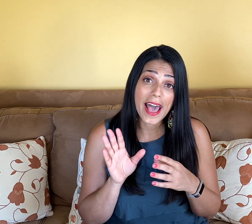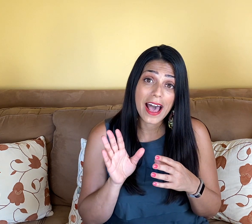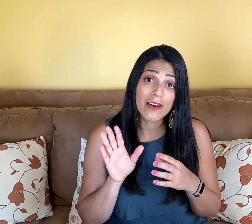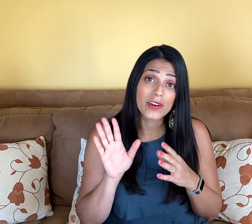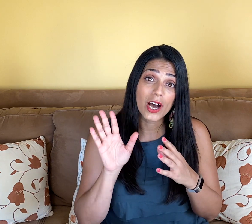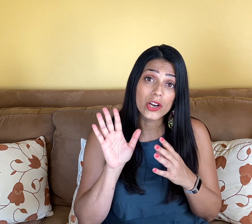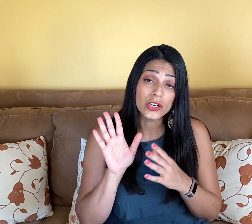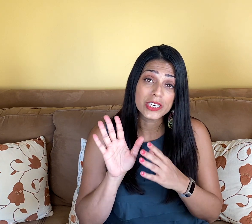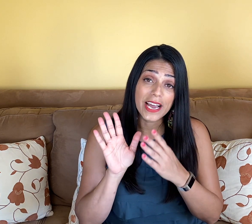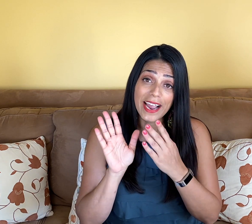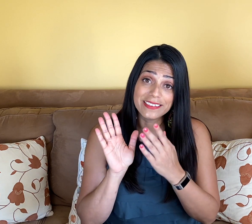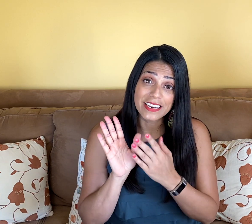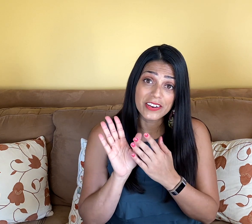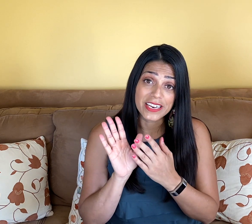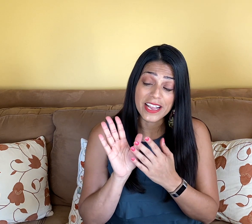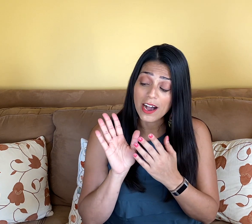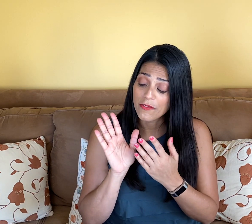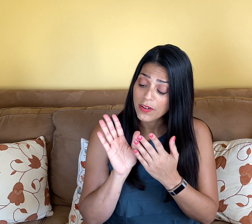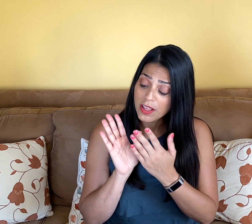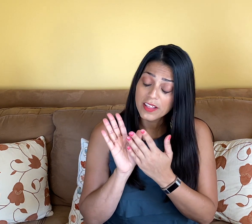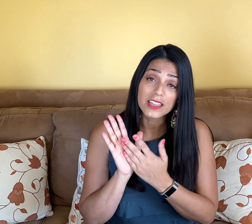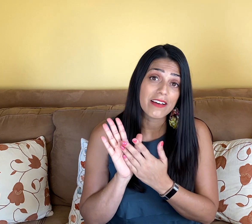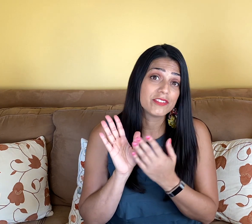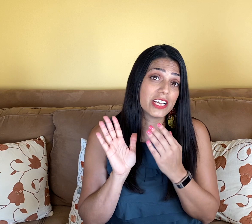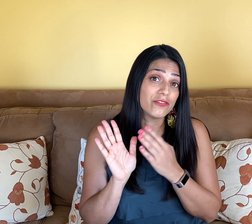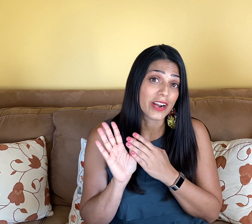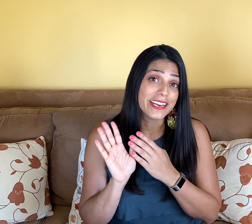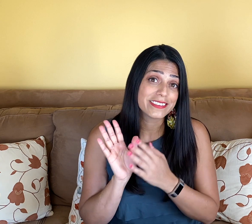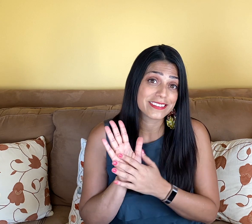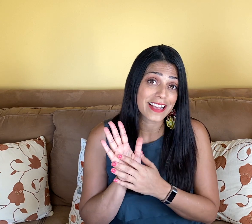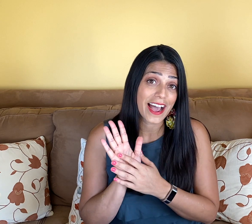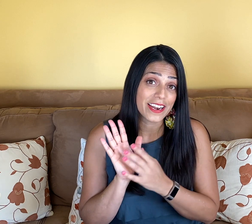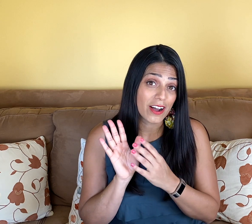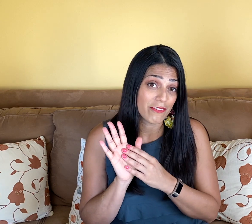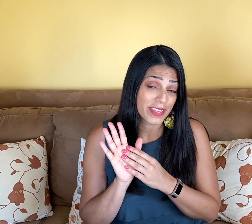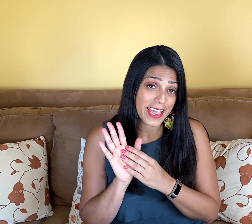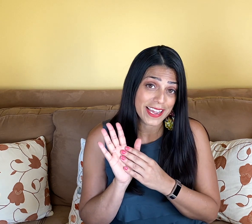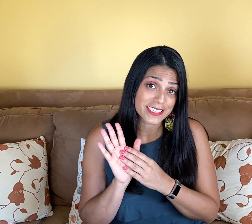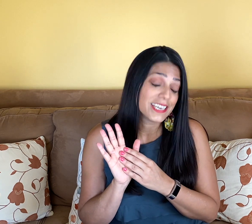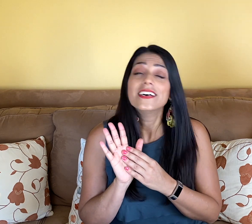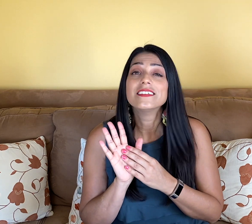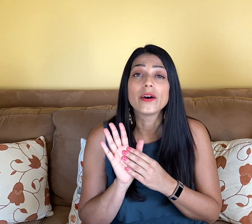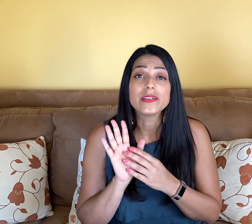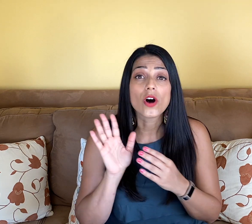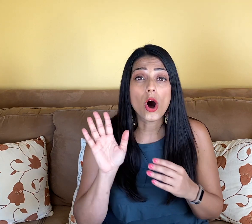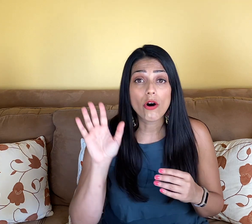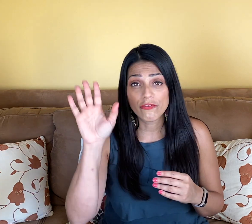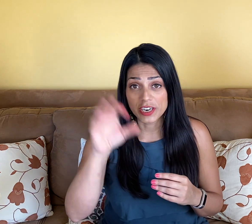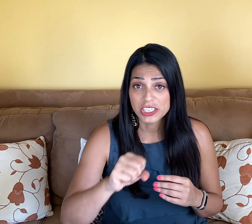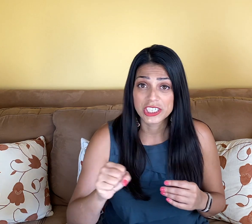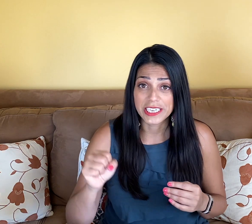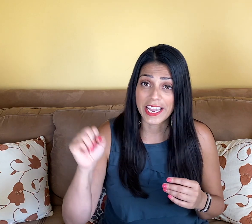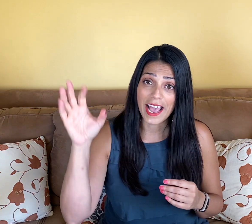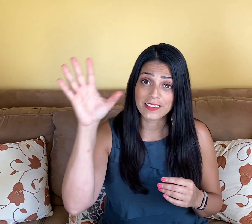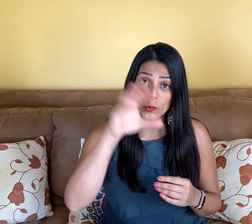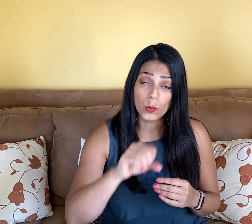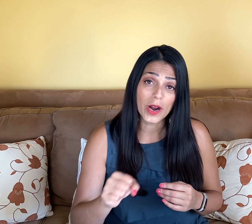have a good identity of the left and right side of the hand. So it's all functioning as one